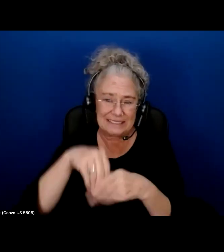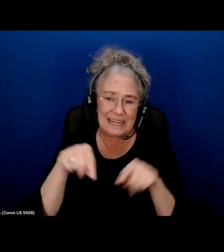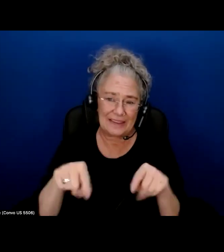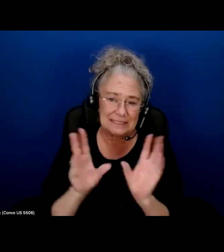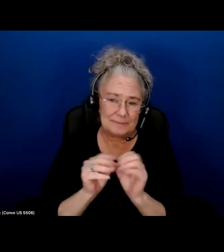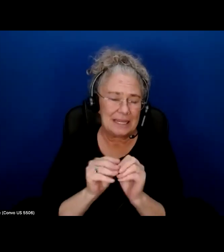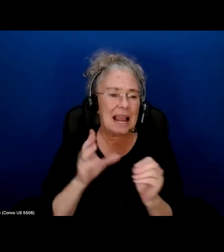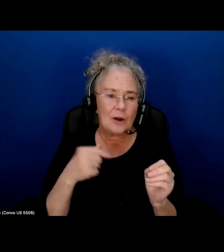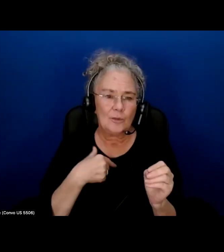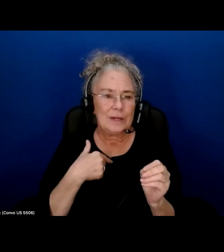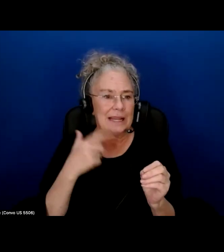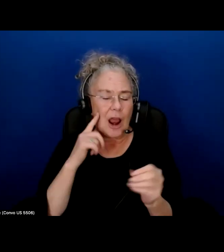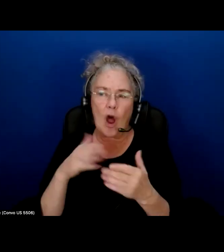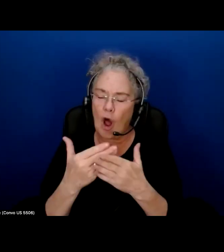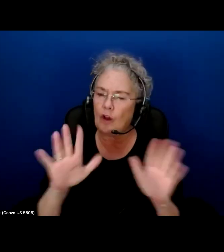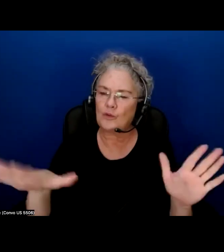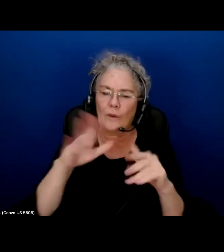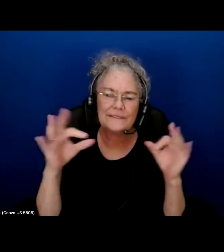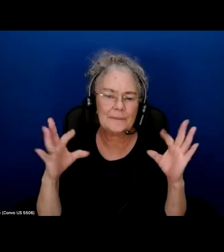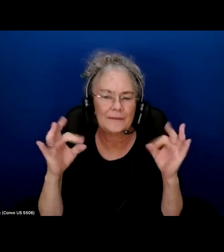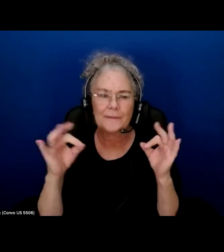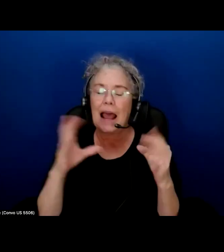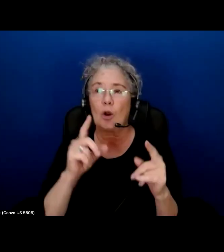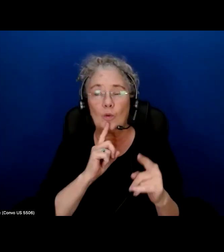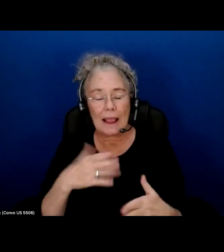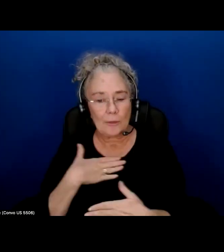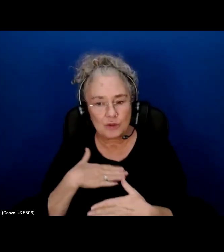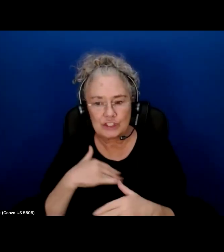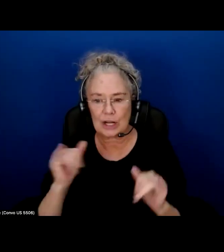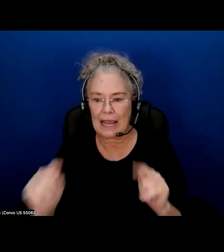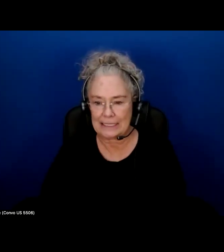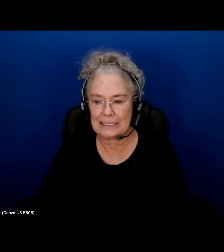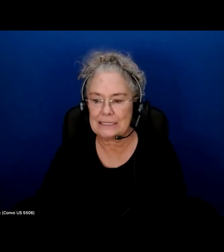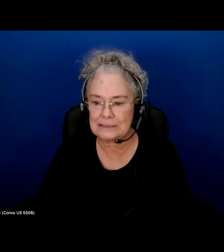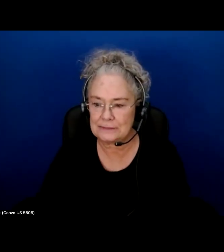we hear all the feedback from you all as well, and greatly appreciate it.